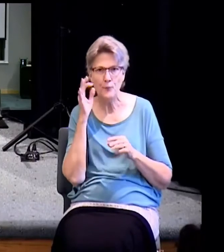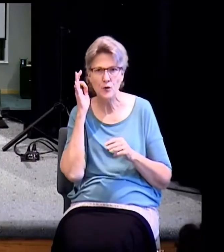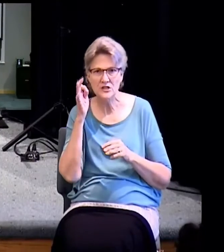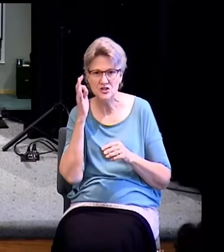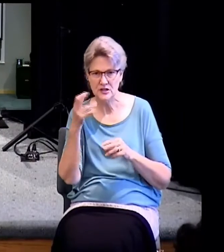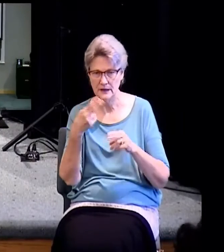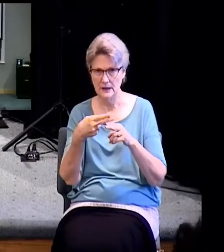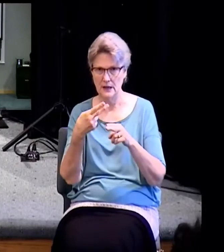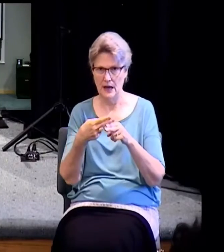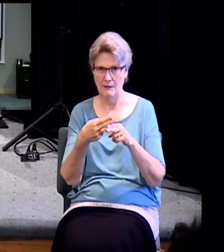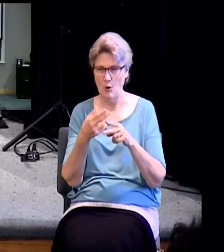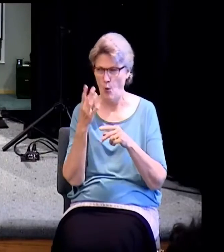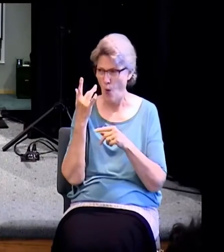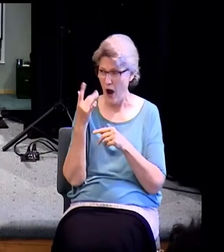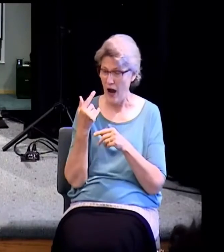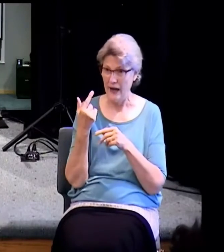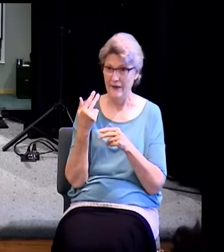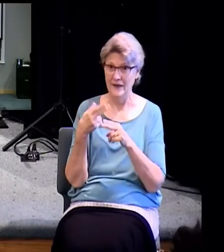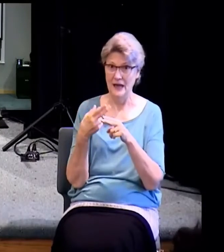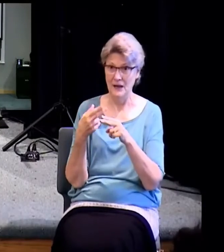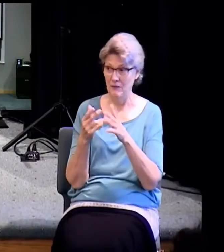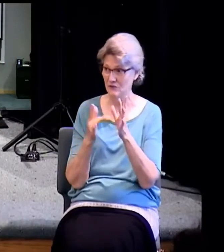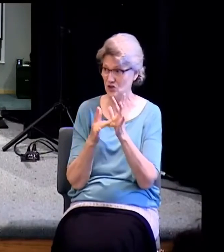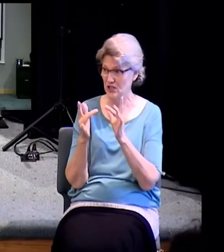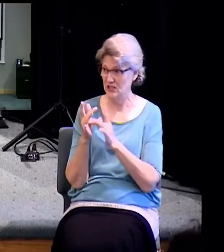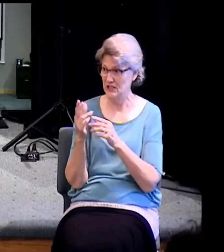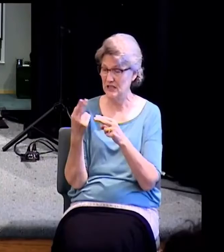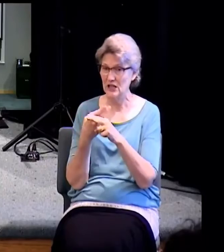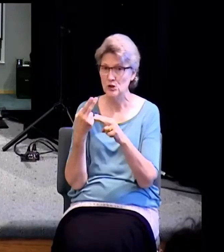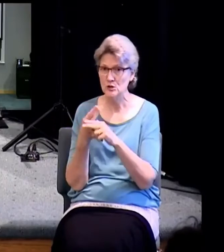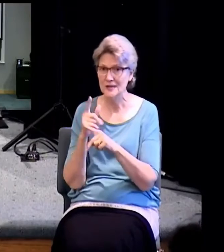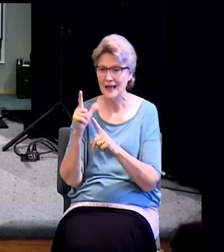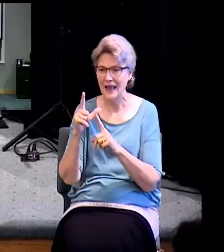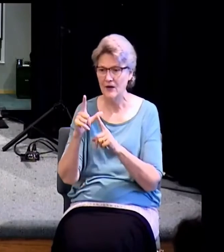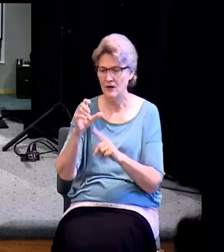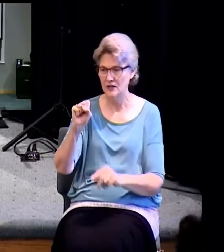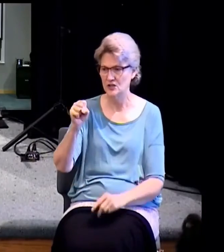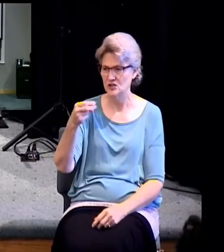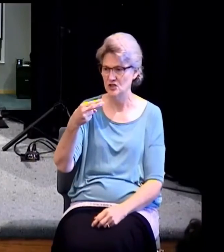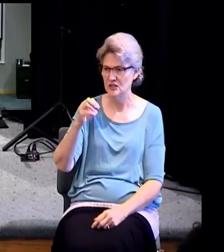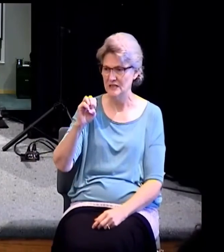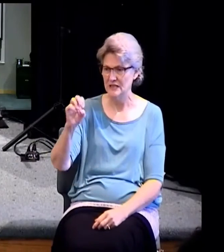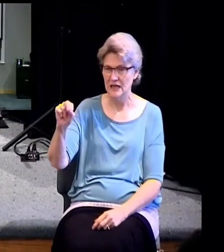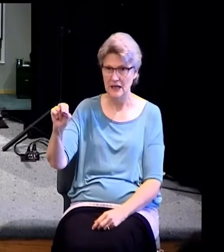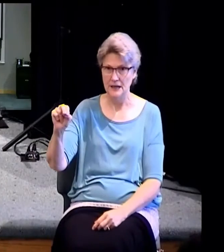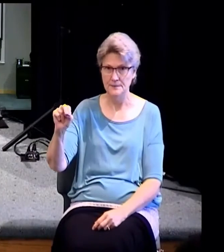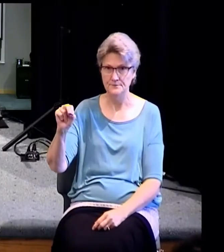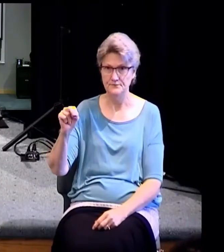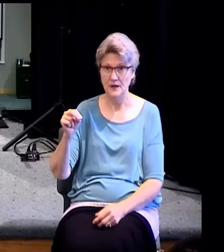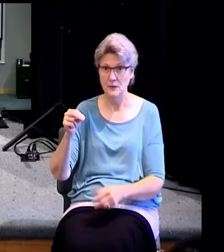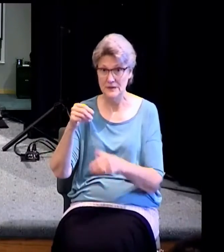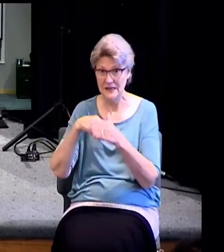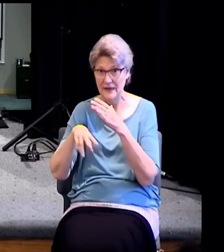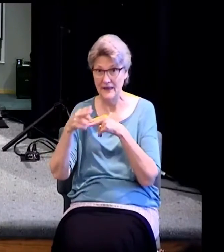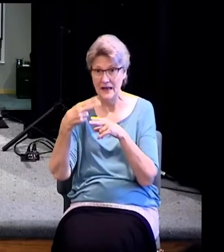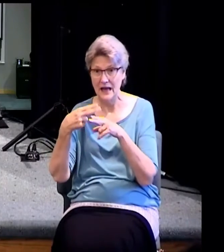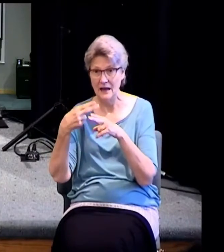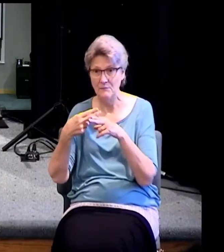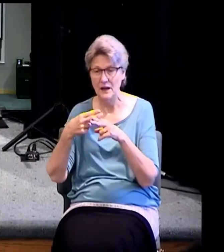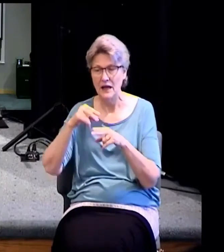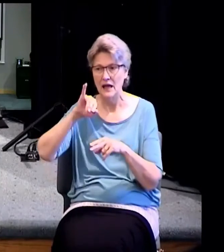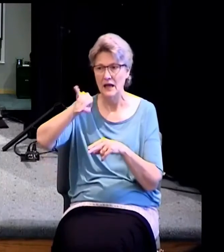used the letter Sheen. That's what every time they heard that name. Sheen is within the name